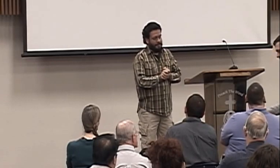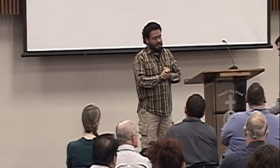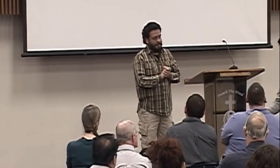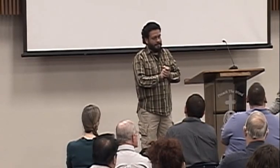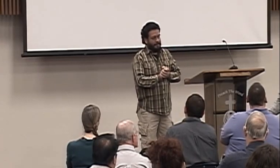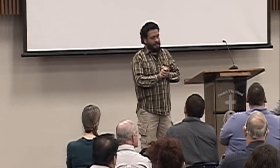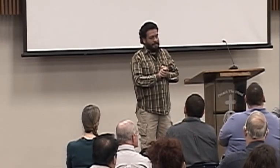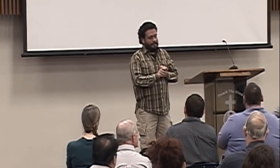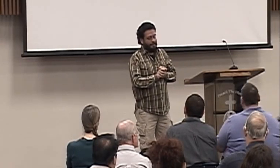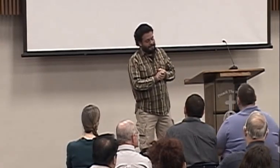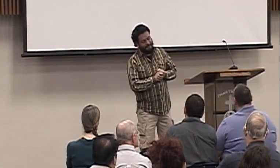Gracias.